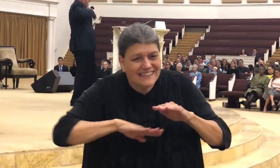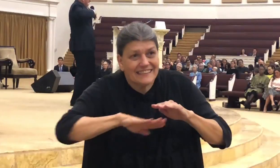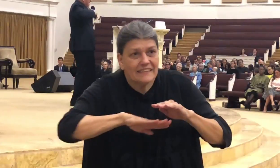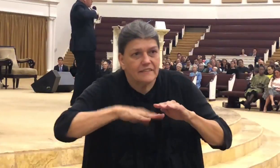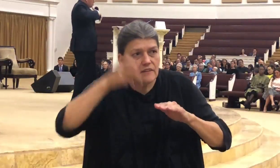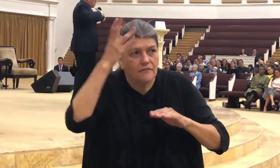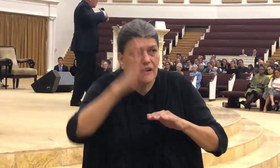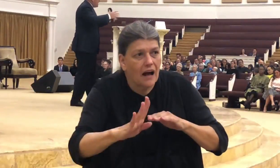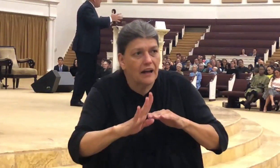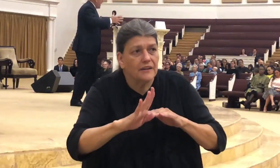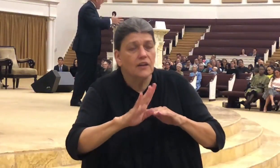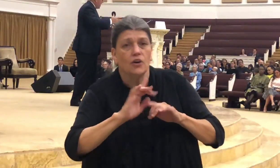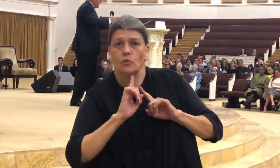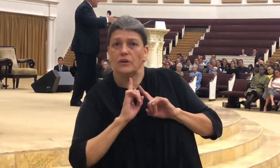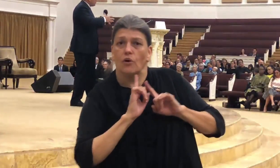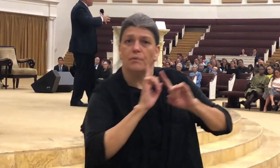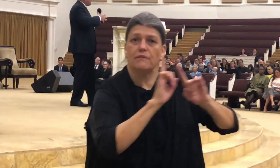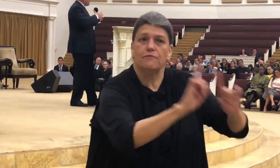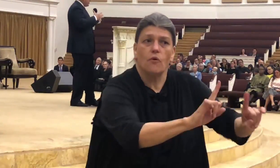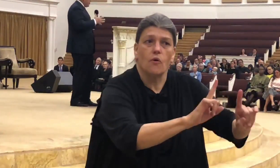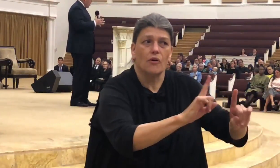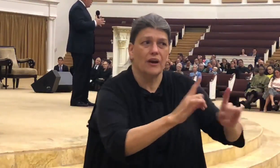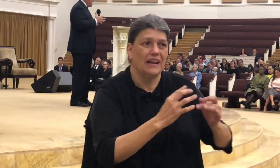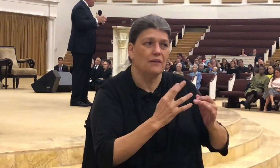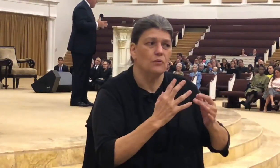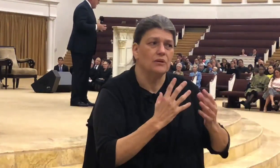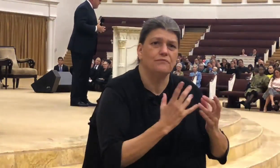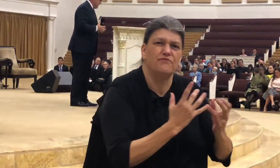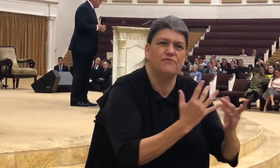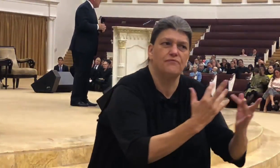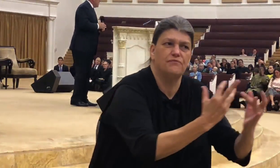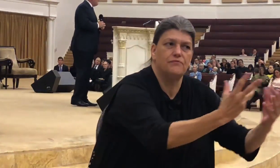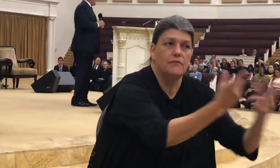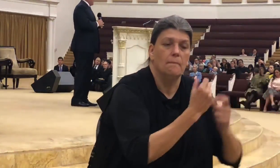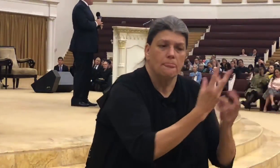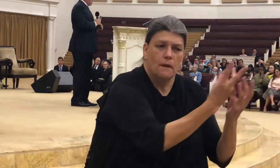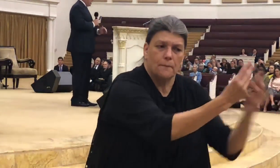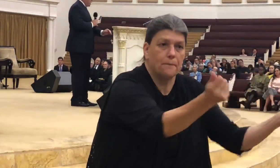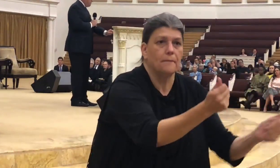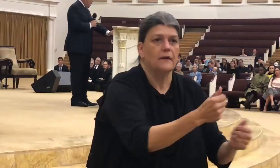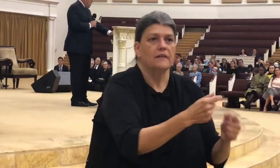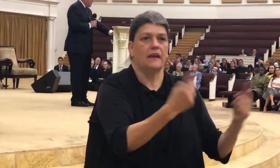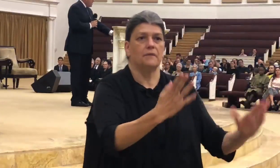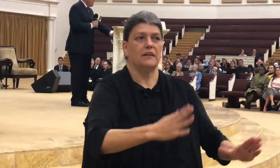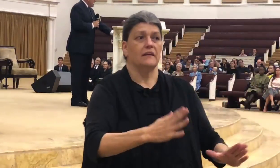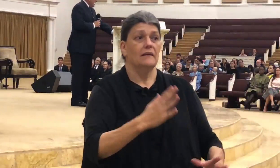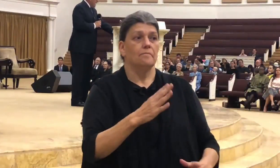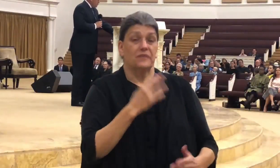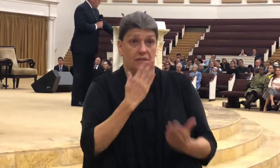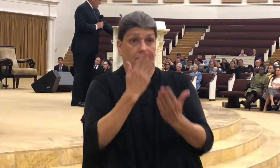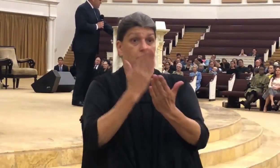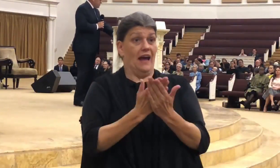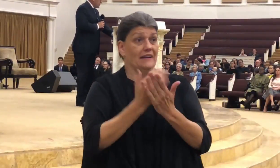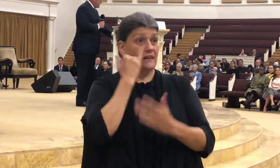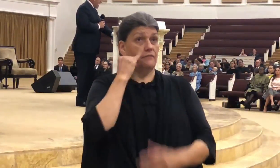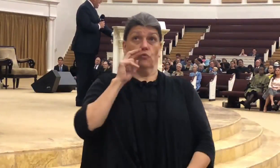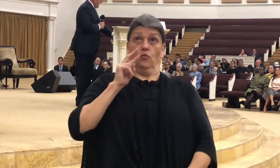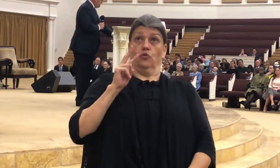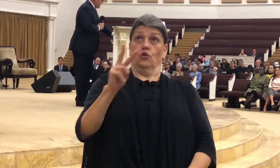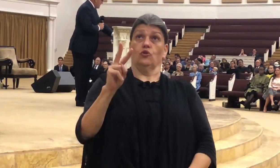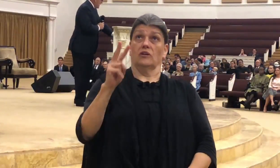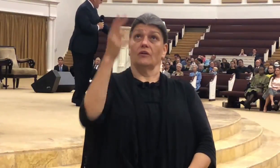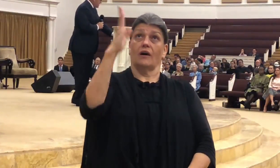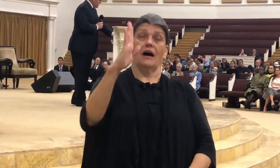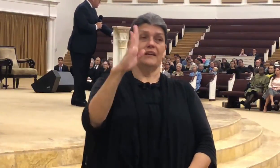and like a consuming fire, it would destroy the enemy. In fact, to look upon it was to